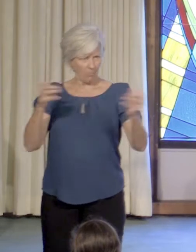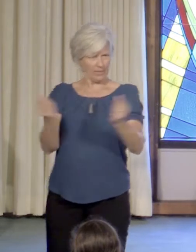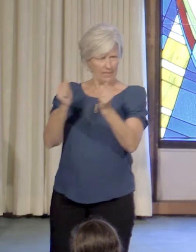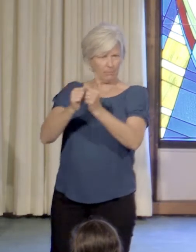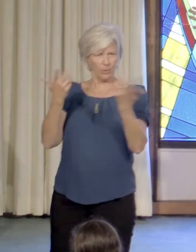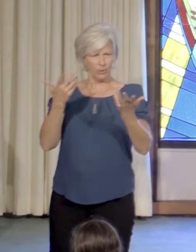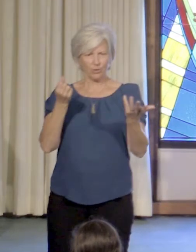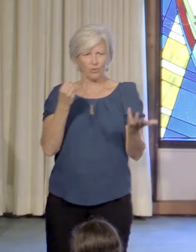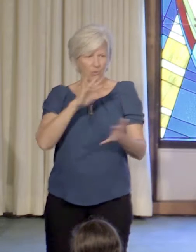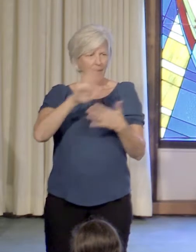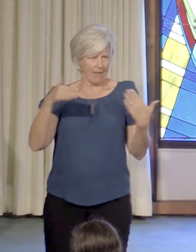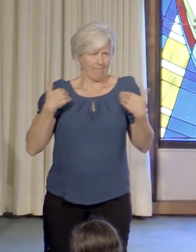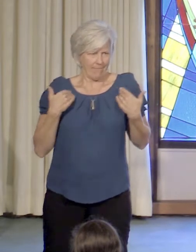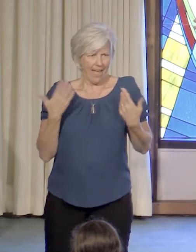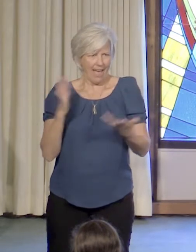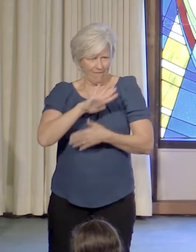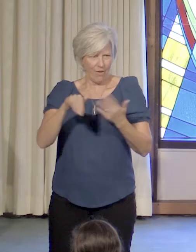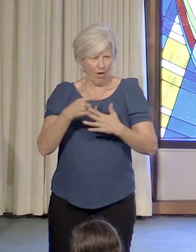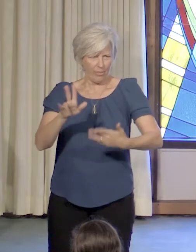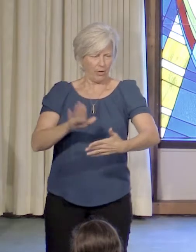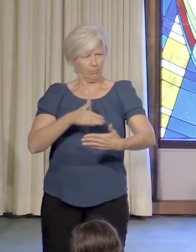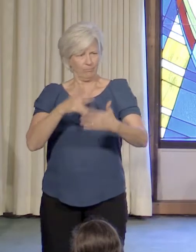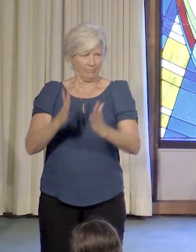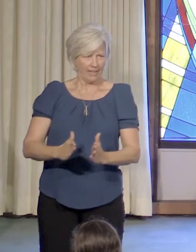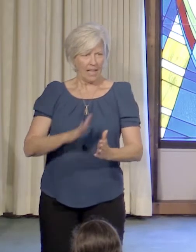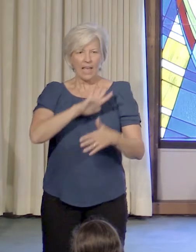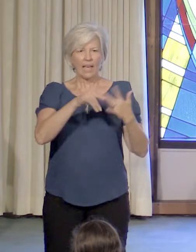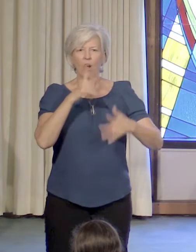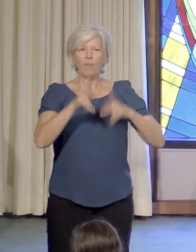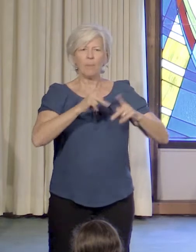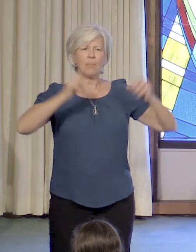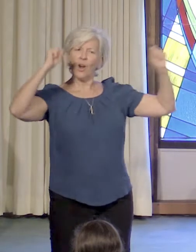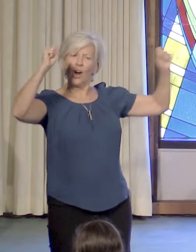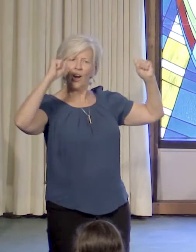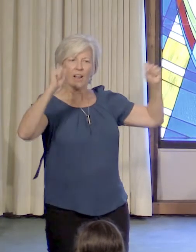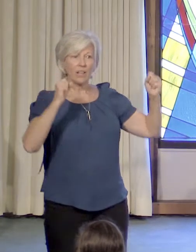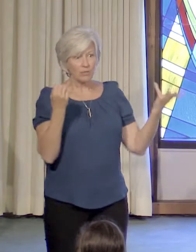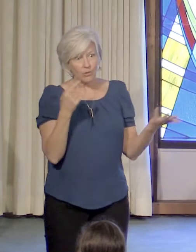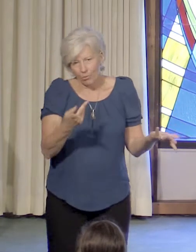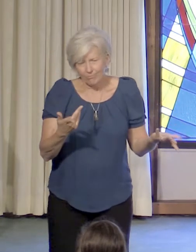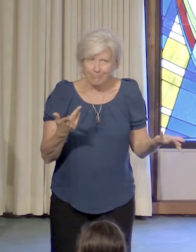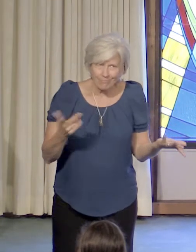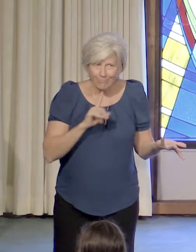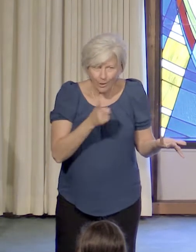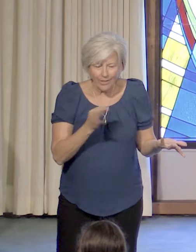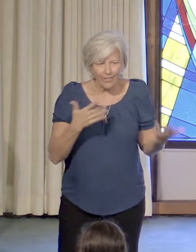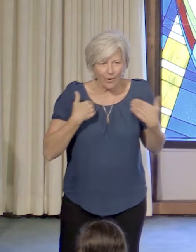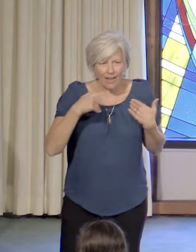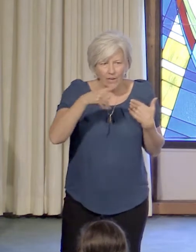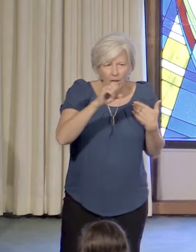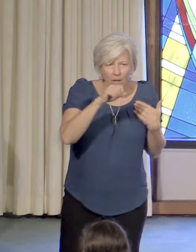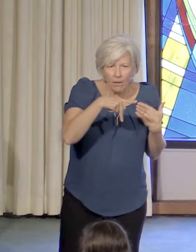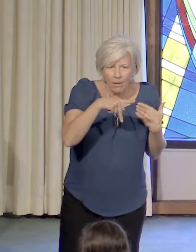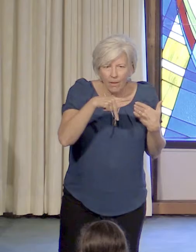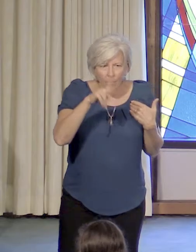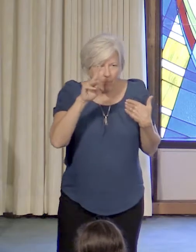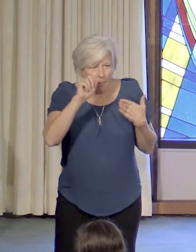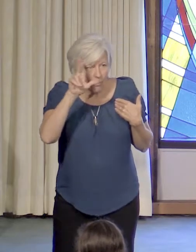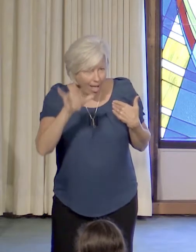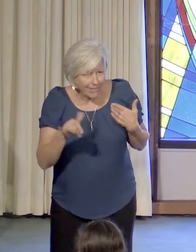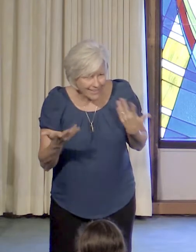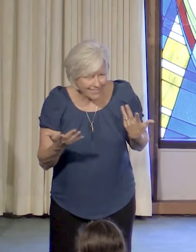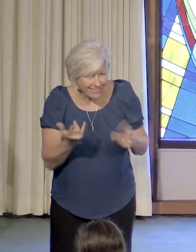the brass and they've got the percussion. And they've got all the people cheering and shouting. So basically they're having a pep rally, right?